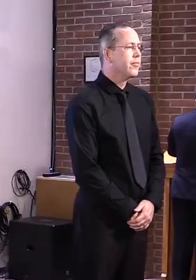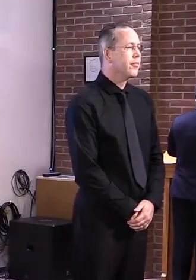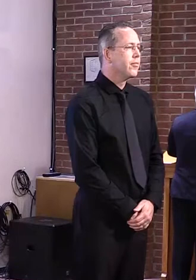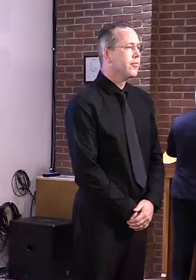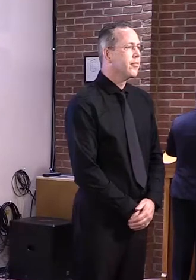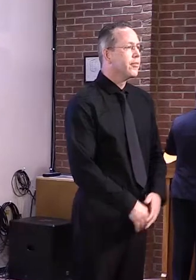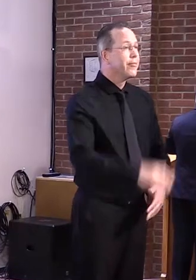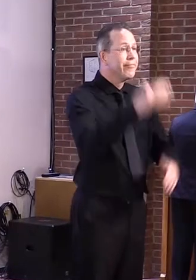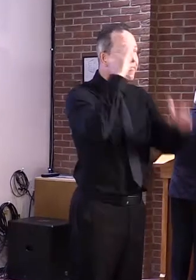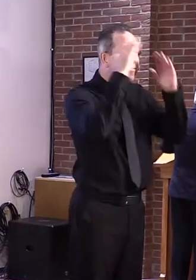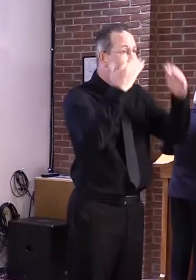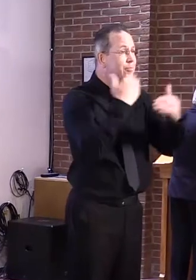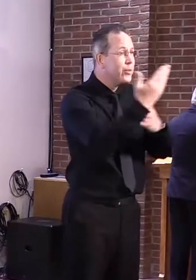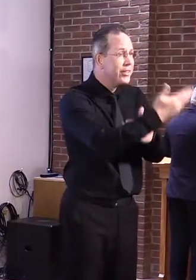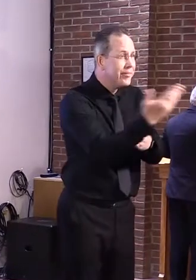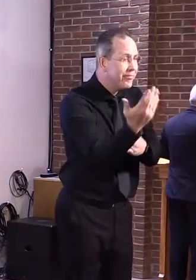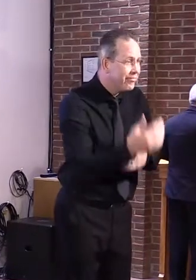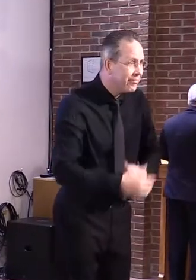Good morning, everyone.